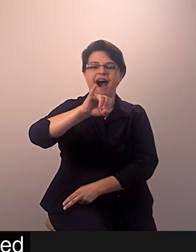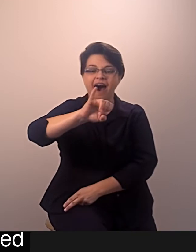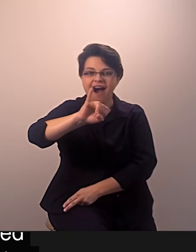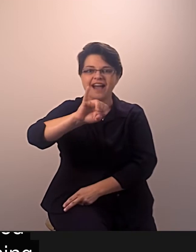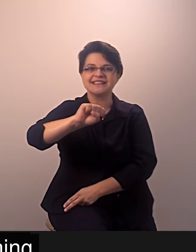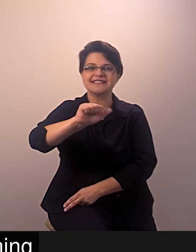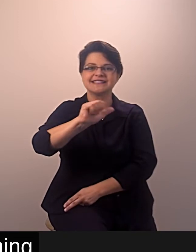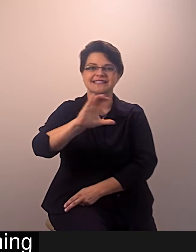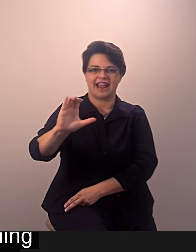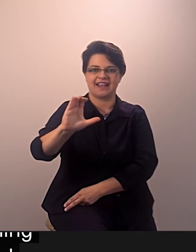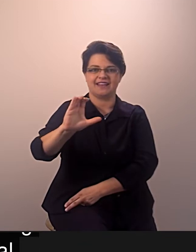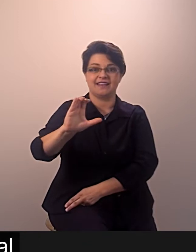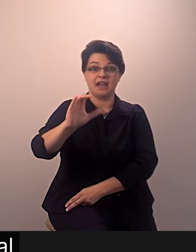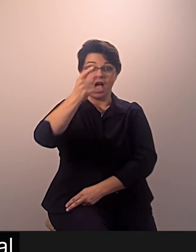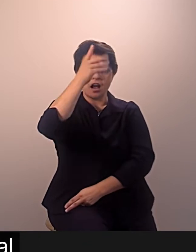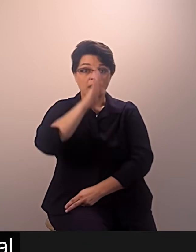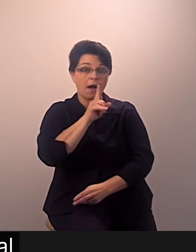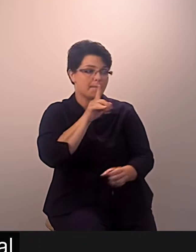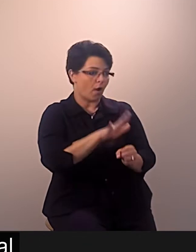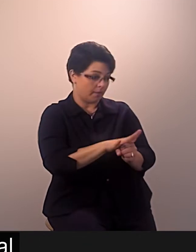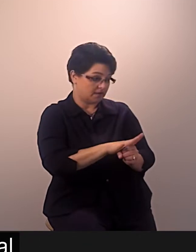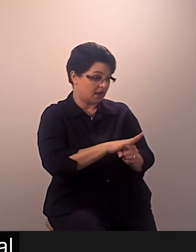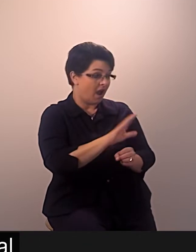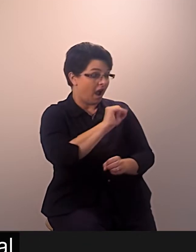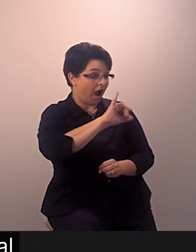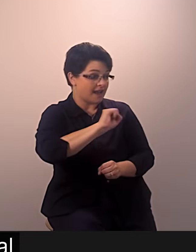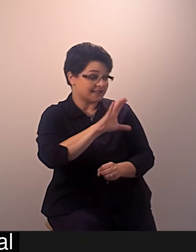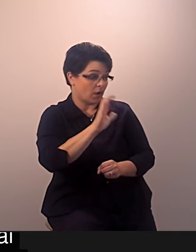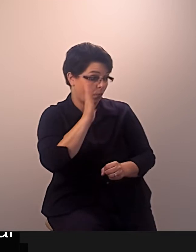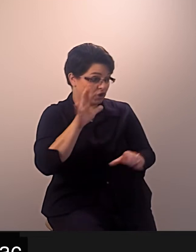very special through Isaac and his descendants.